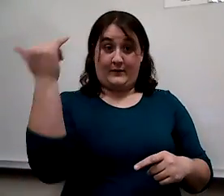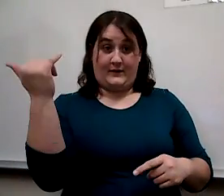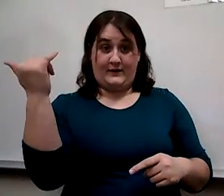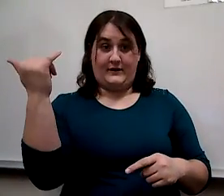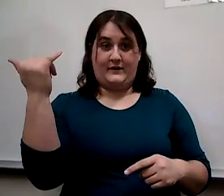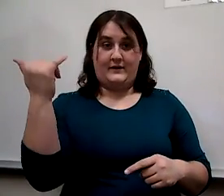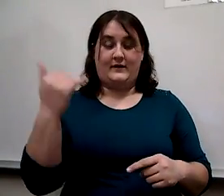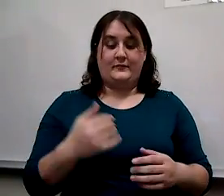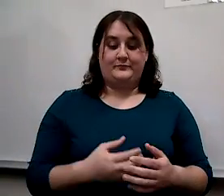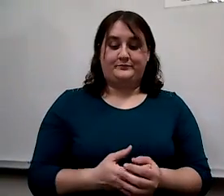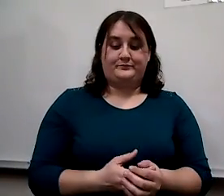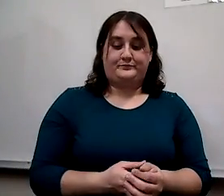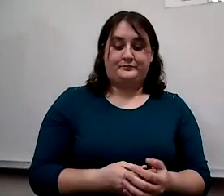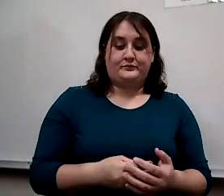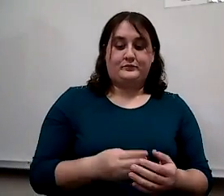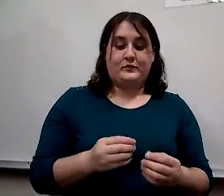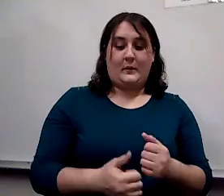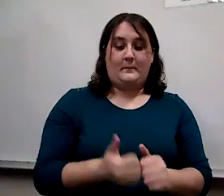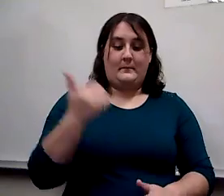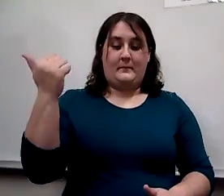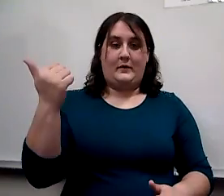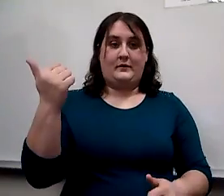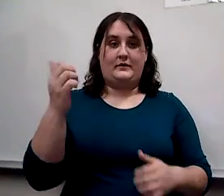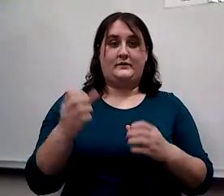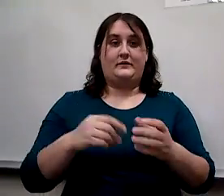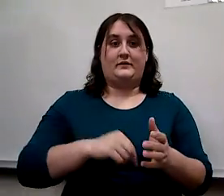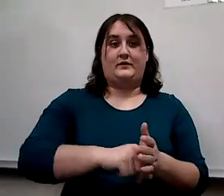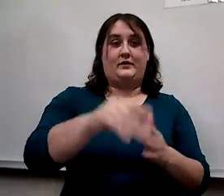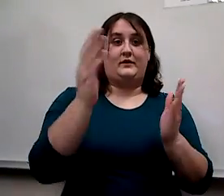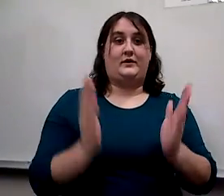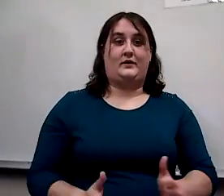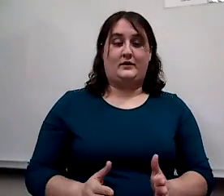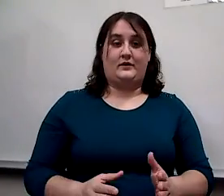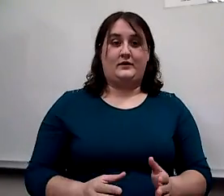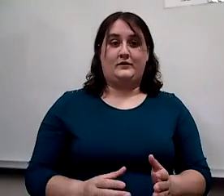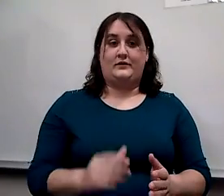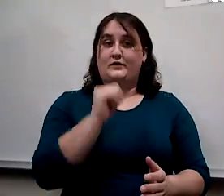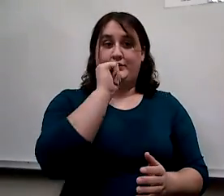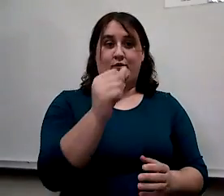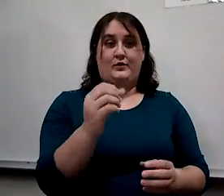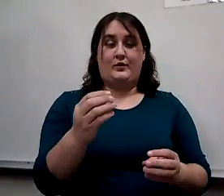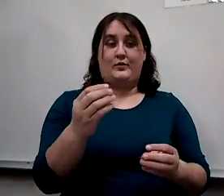roses. Get a good night's sleep, and tomorrow, start your own rose garden.